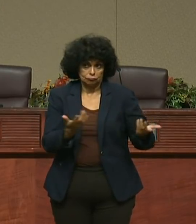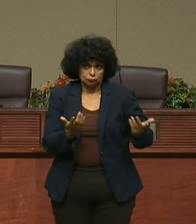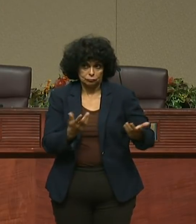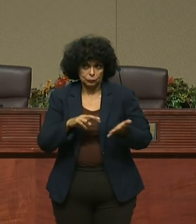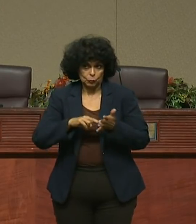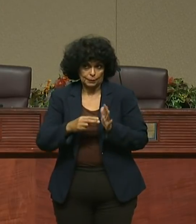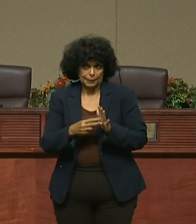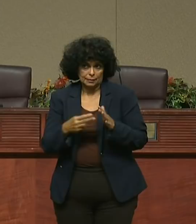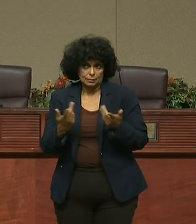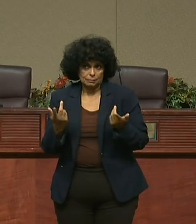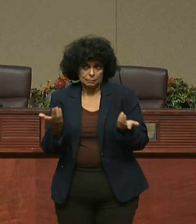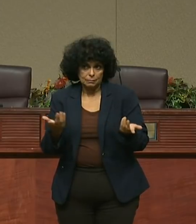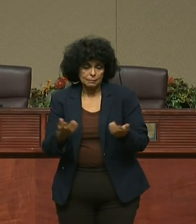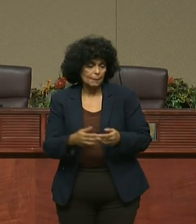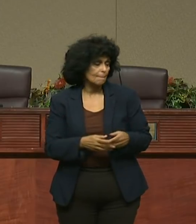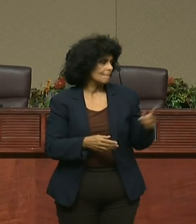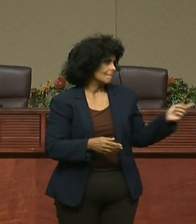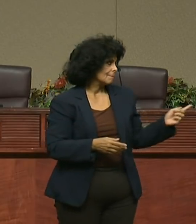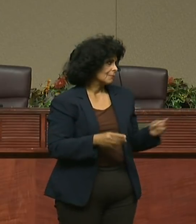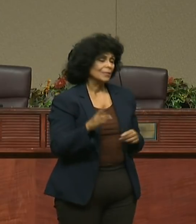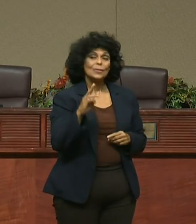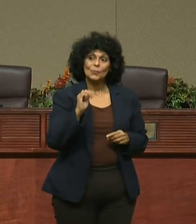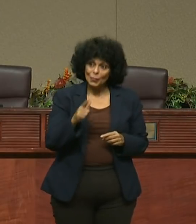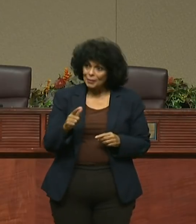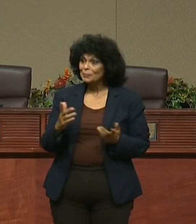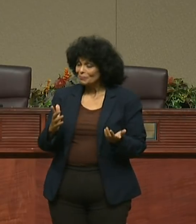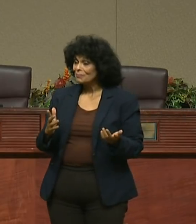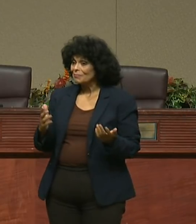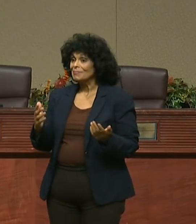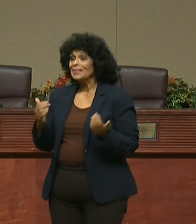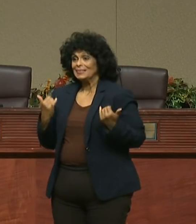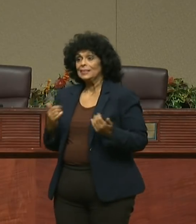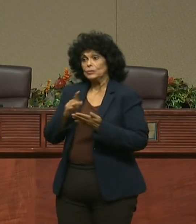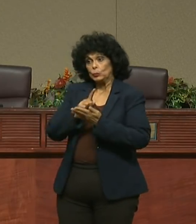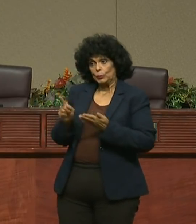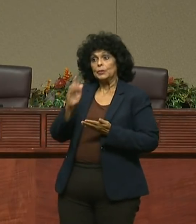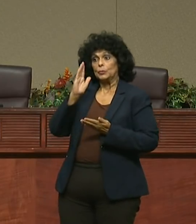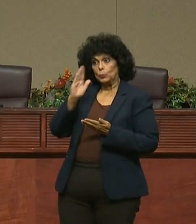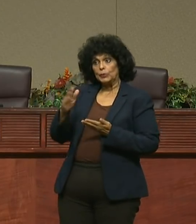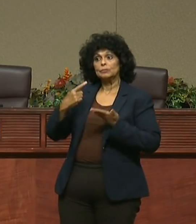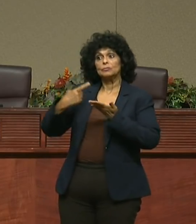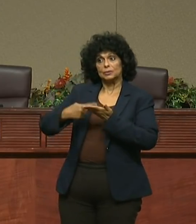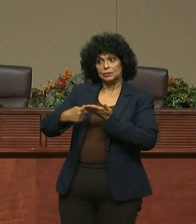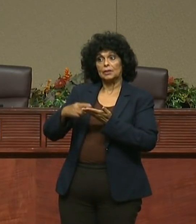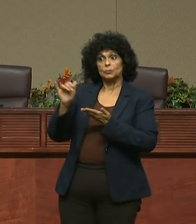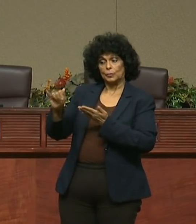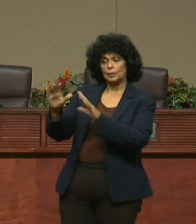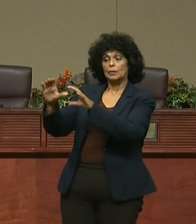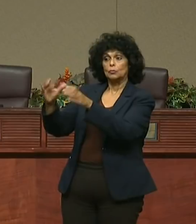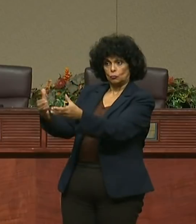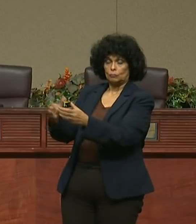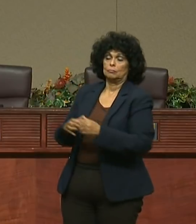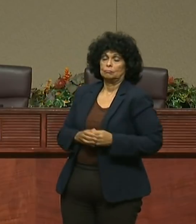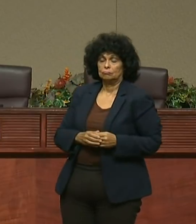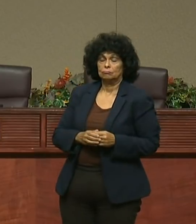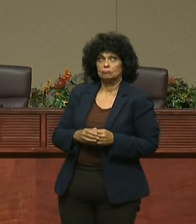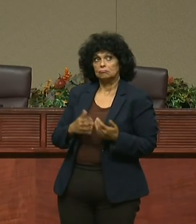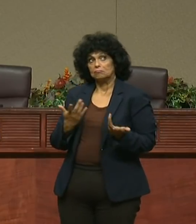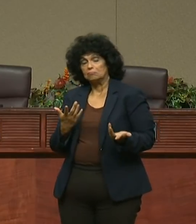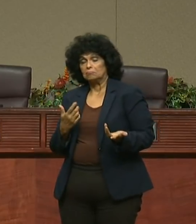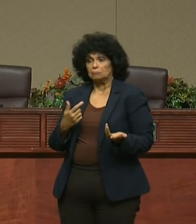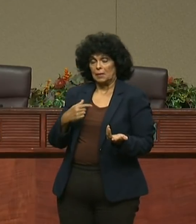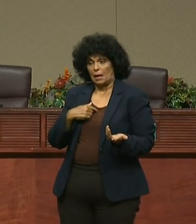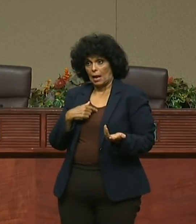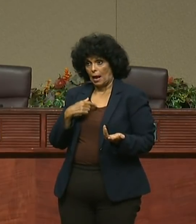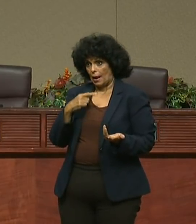So I'm having a conversation with them this week. I believe, and I